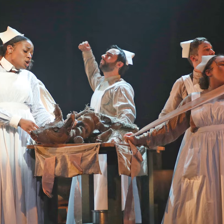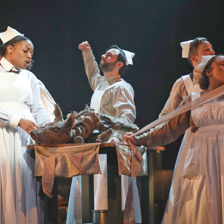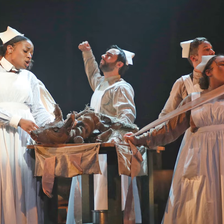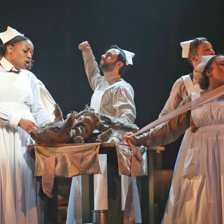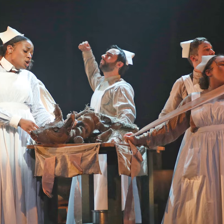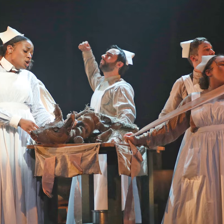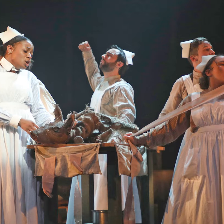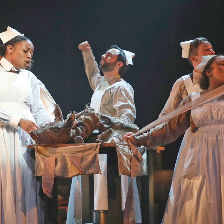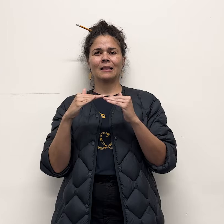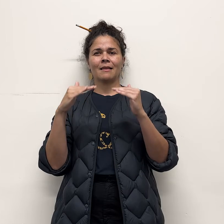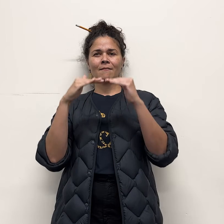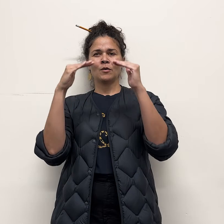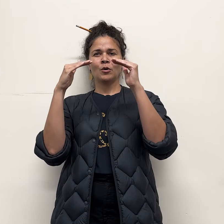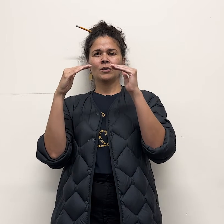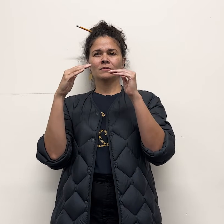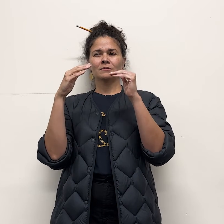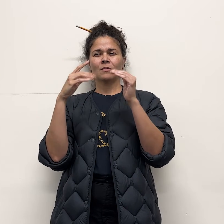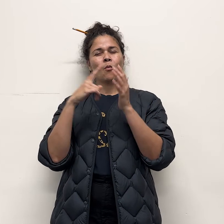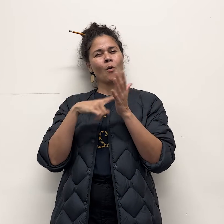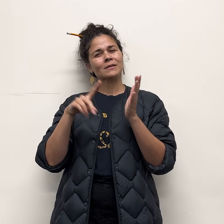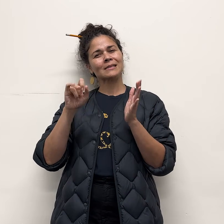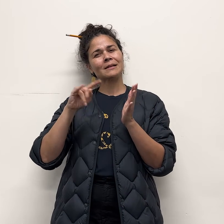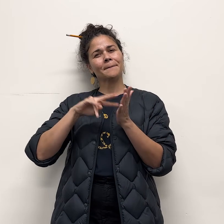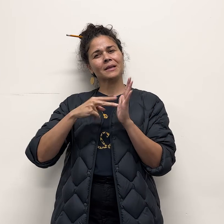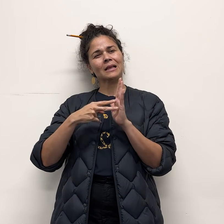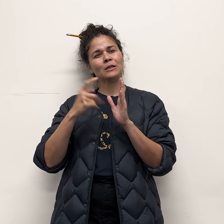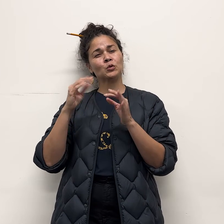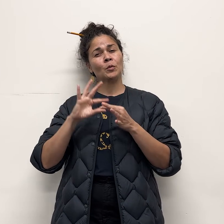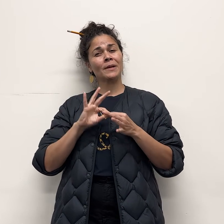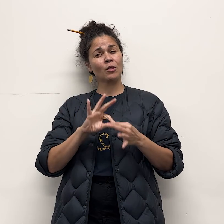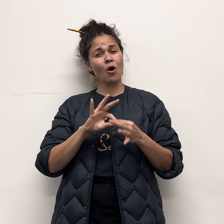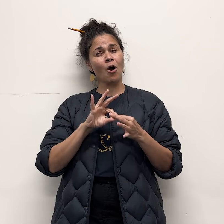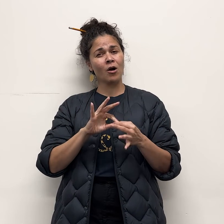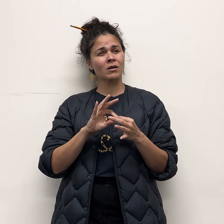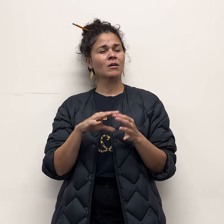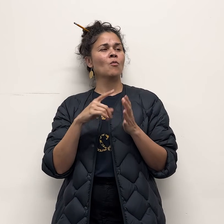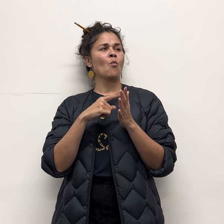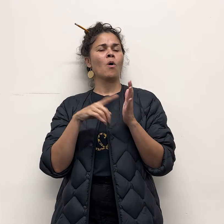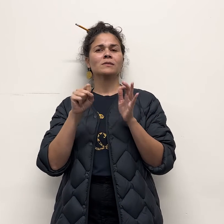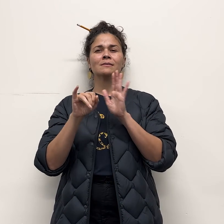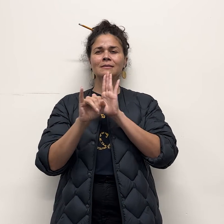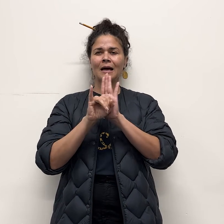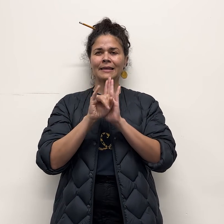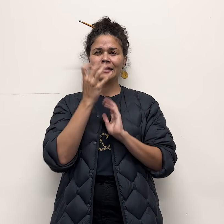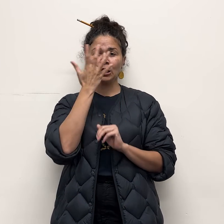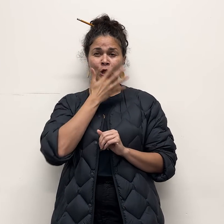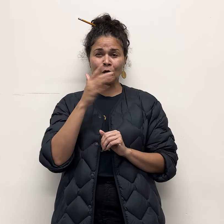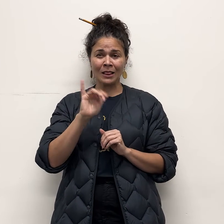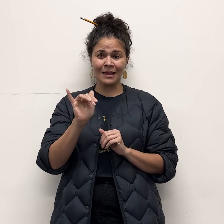a level, many levels, what it means to belong, what identity looks